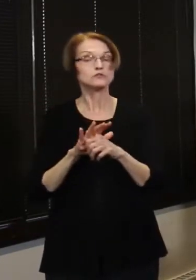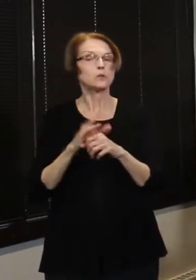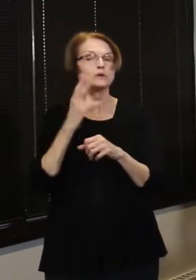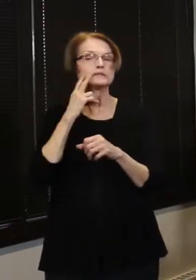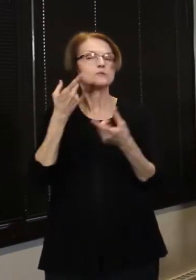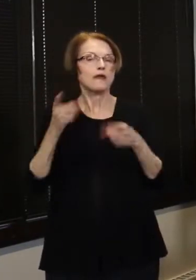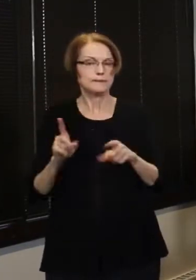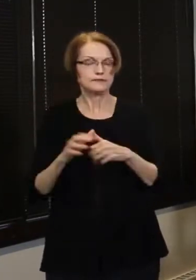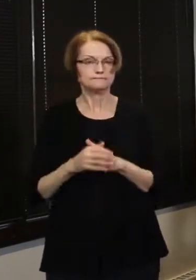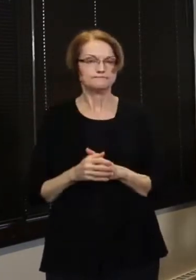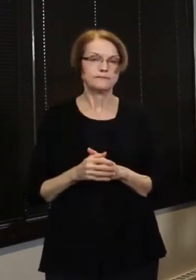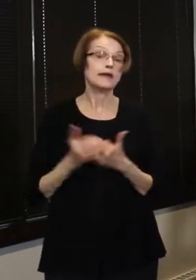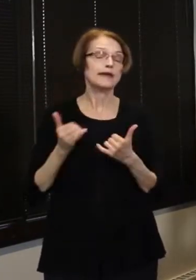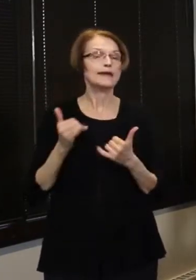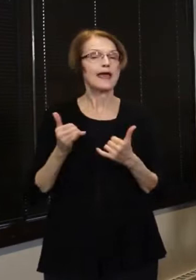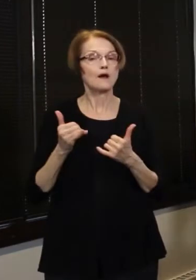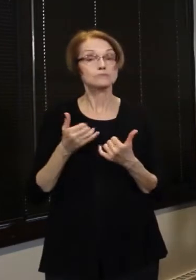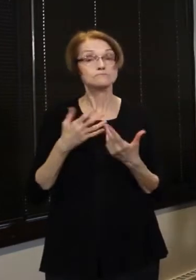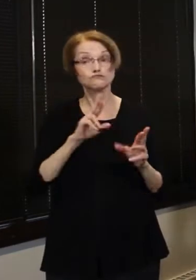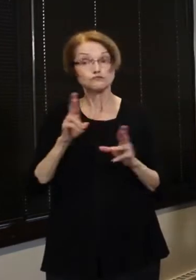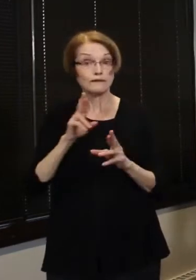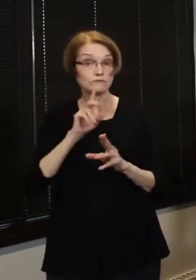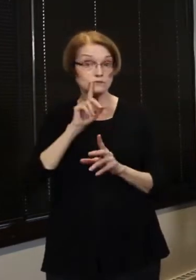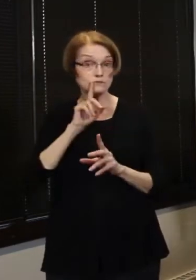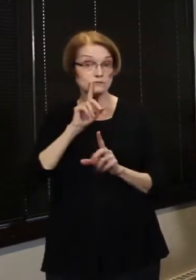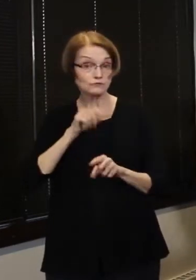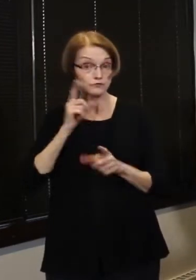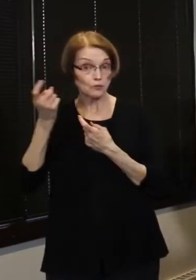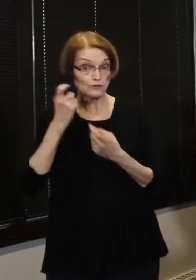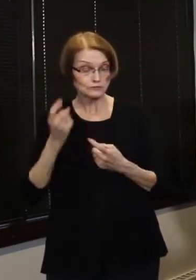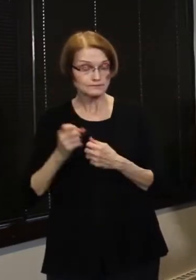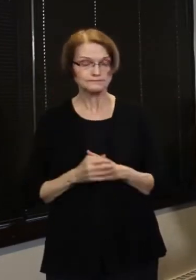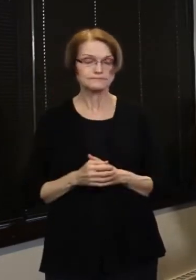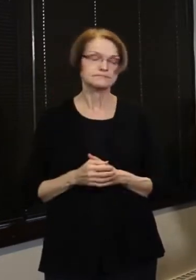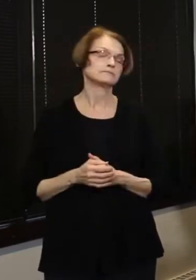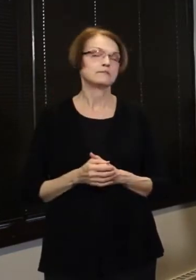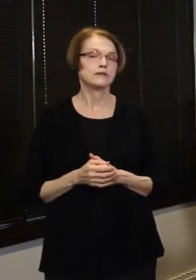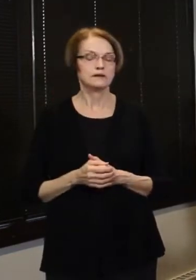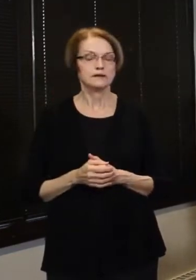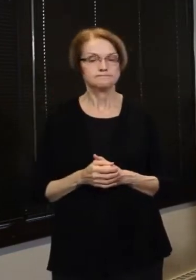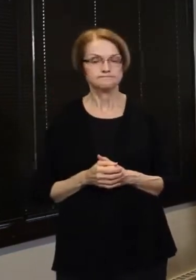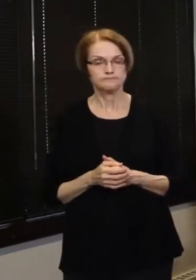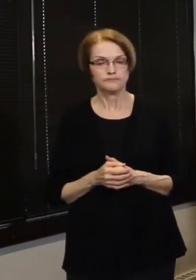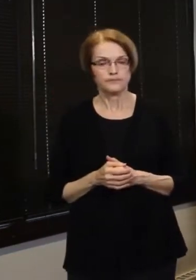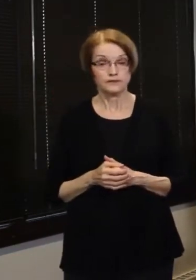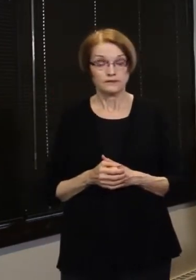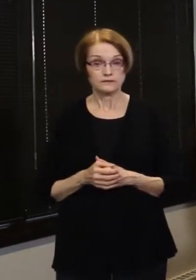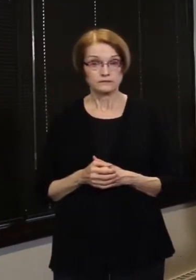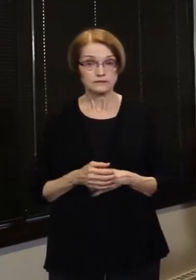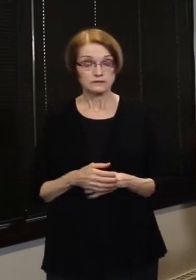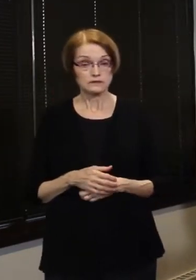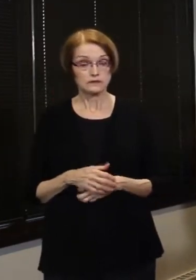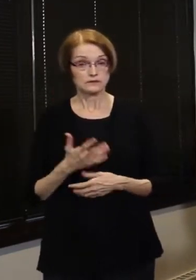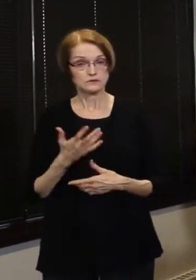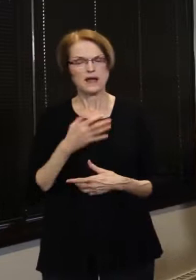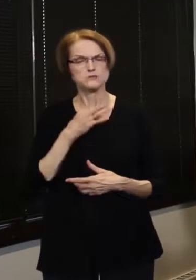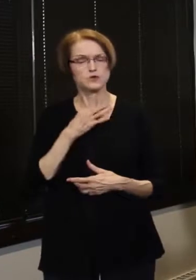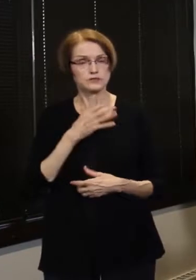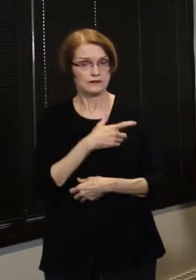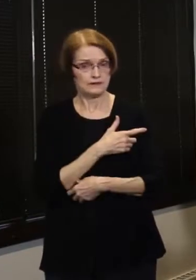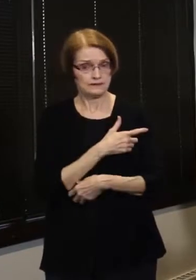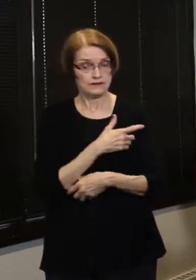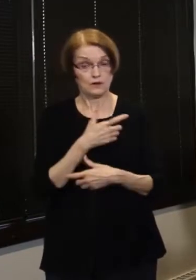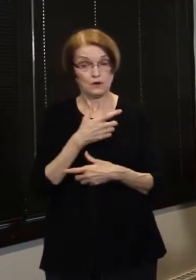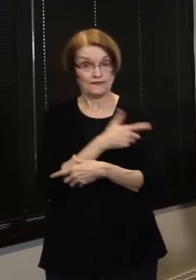I'm going to go ahead and take a few questions from the media. Does the vaccine expire or go bad once